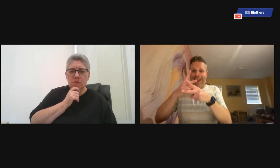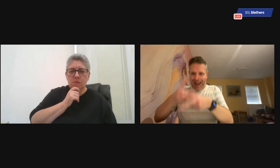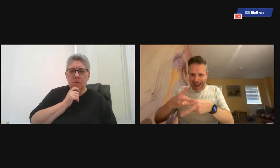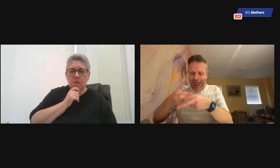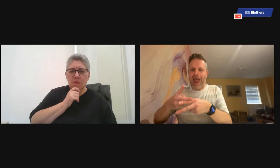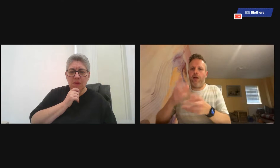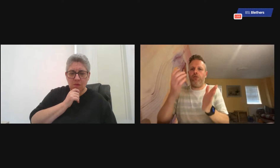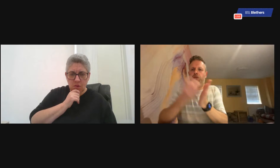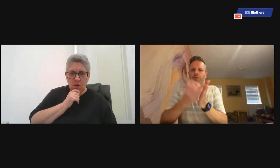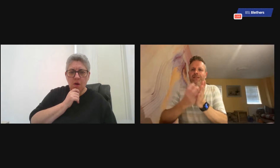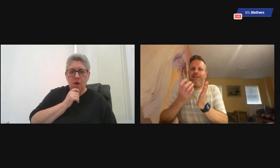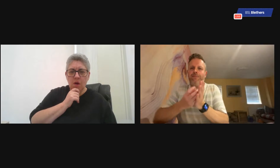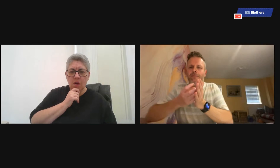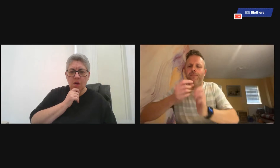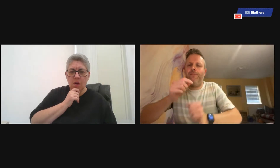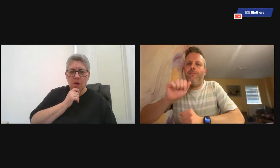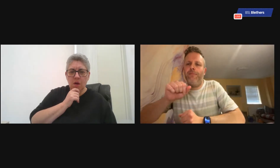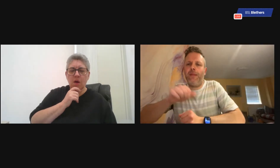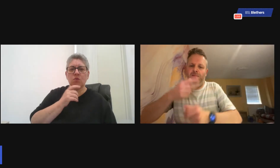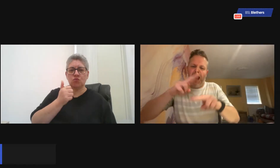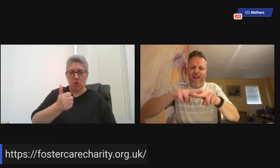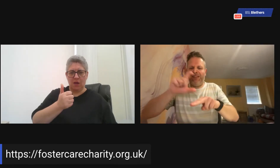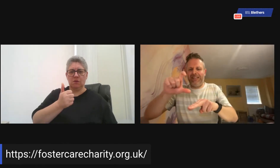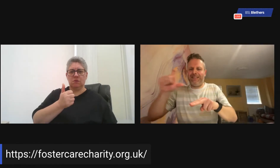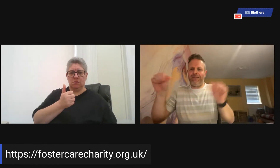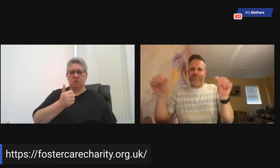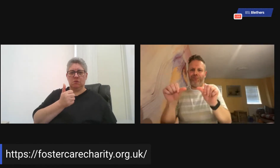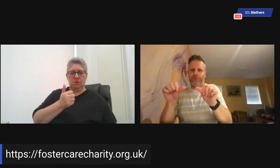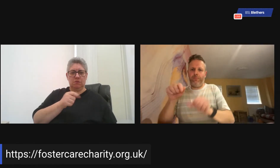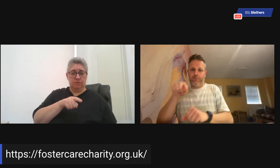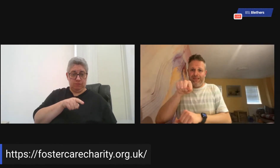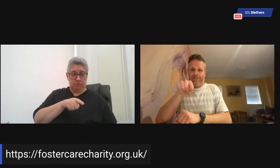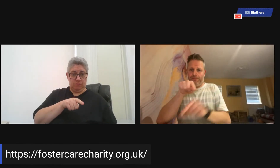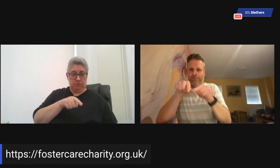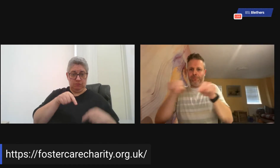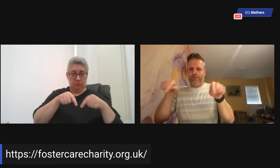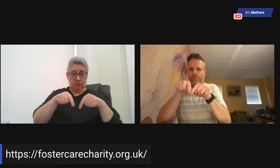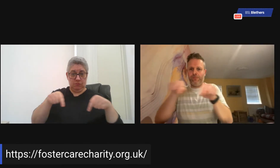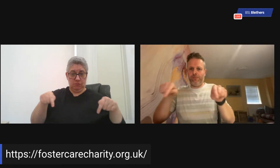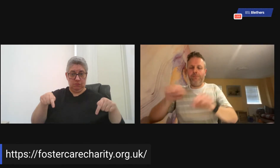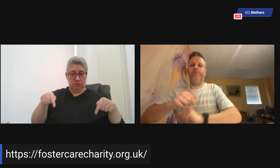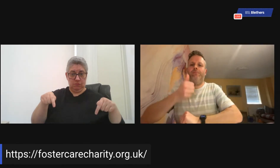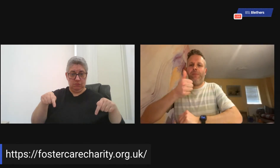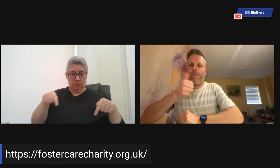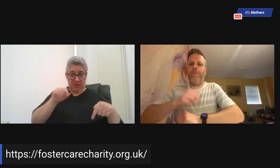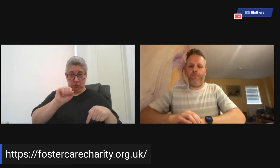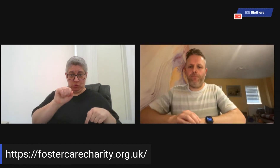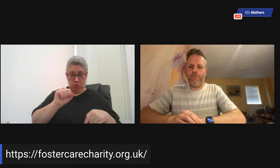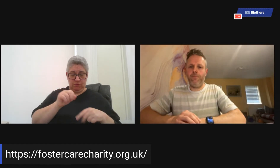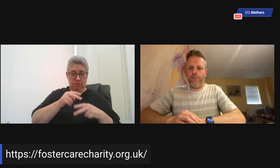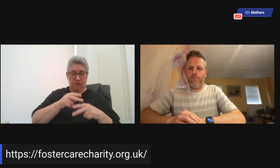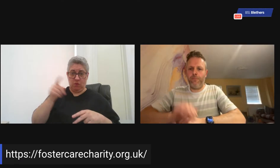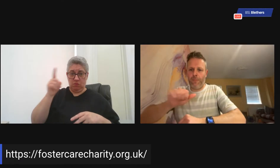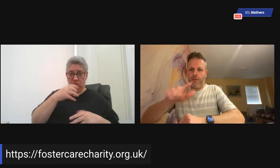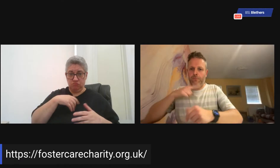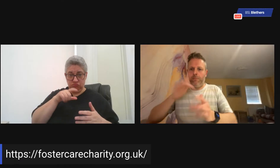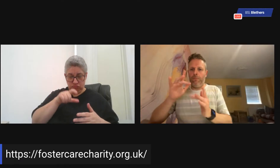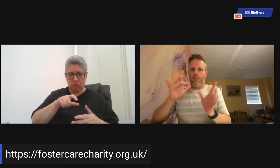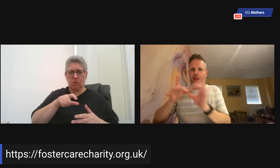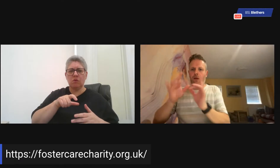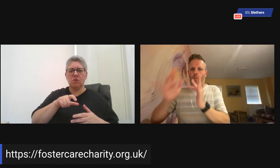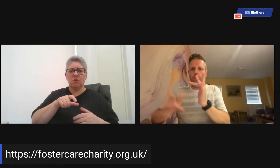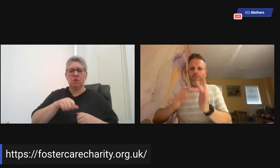name is Foster Care Charity. There we have it. Yeah. Okay, so that's now on